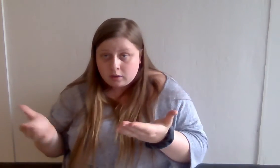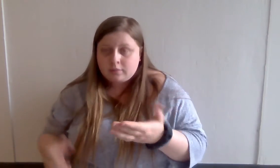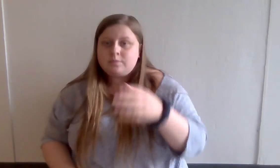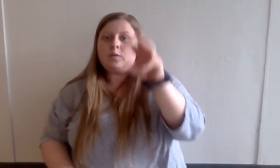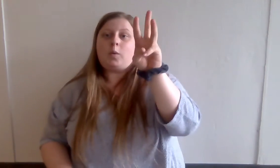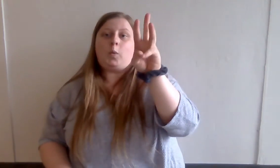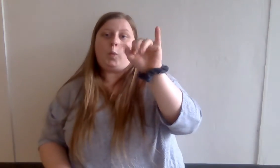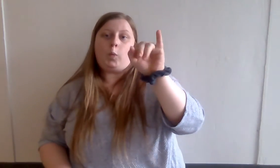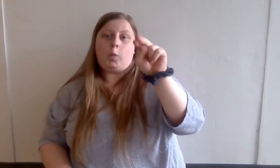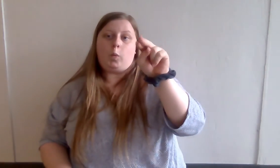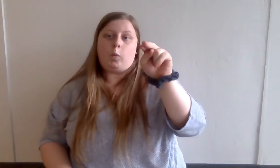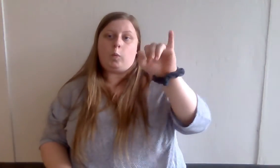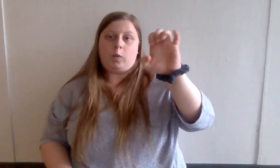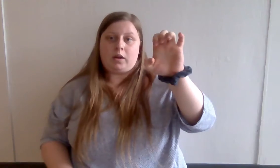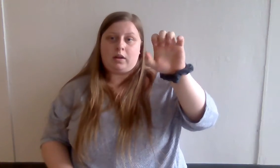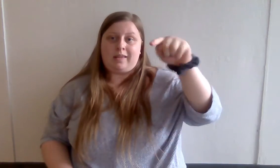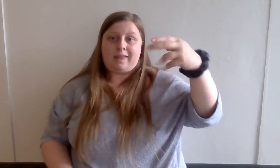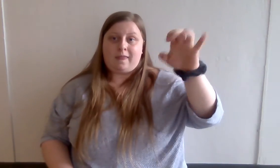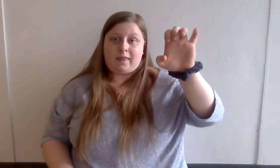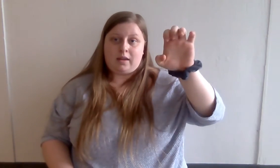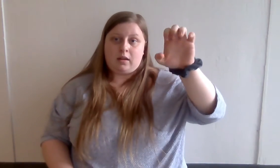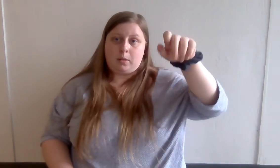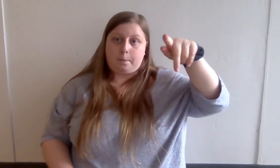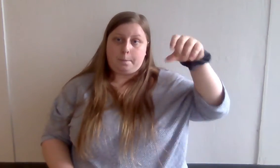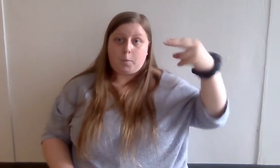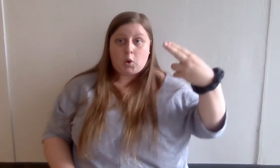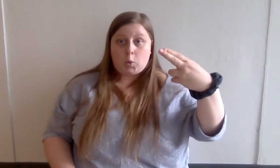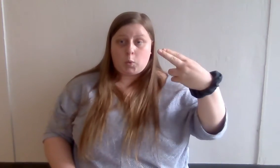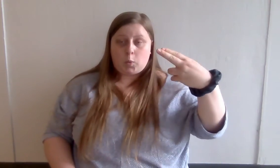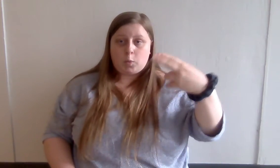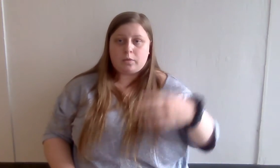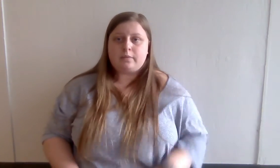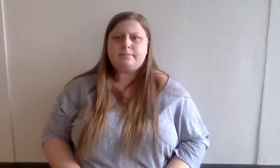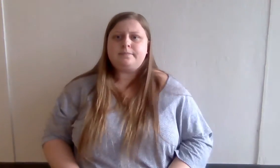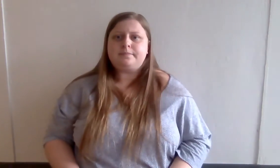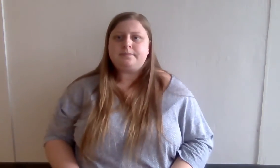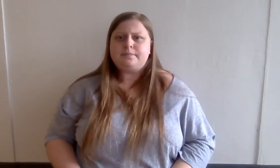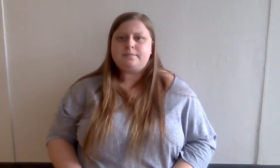what book did you read? Winnie the Pooh.